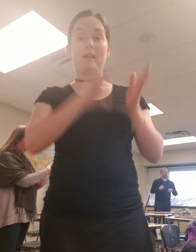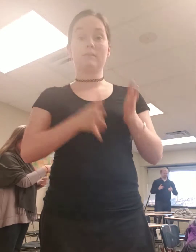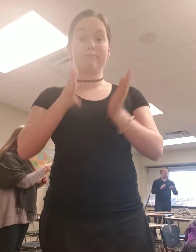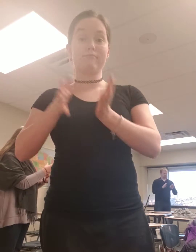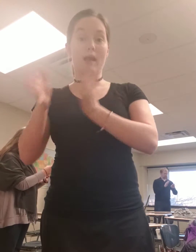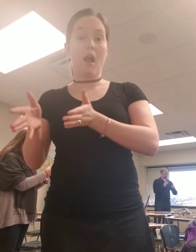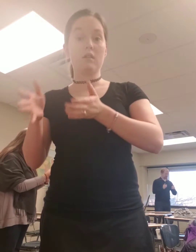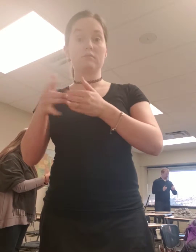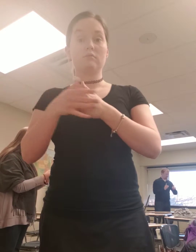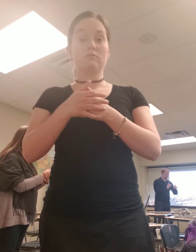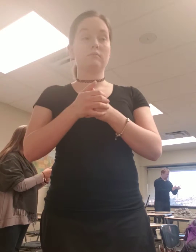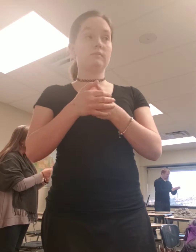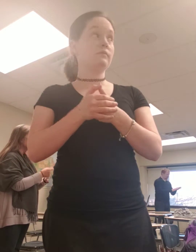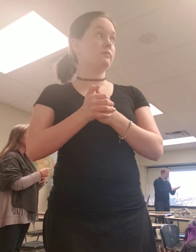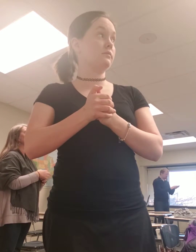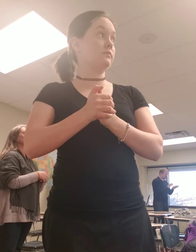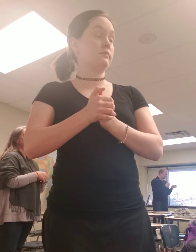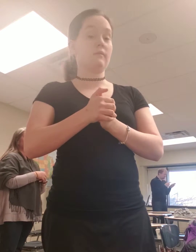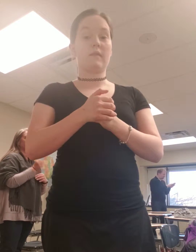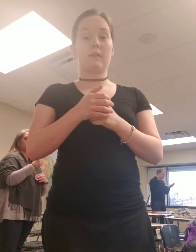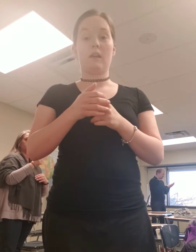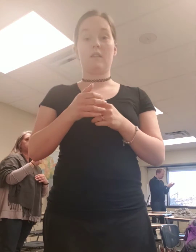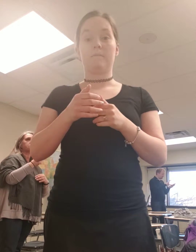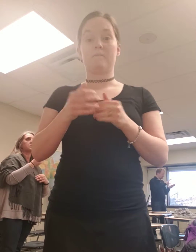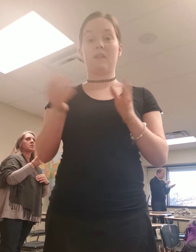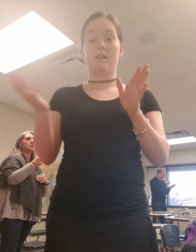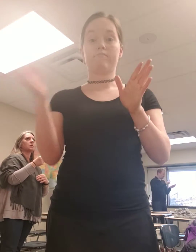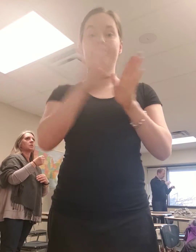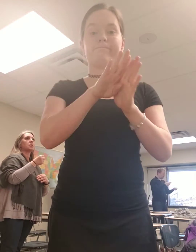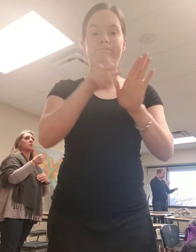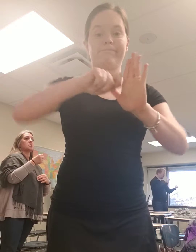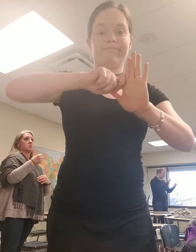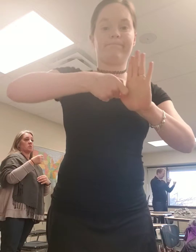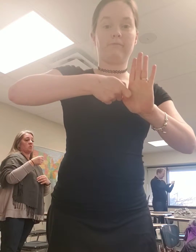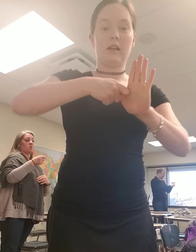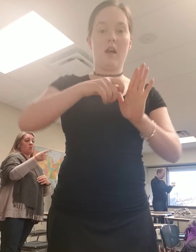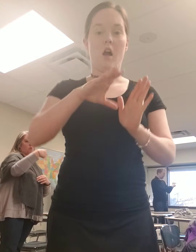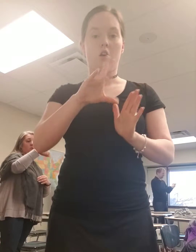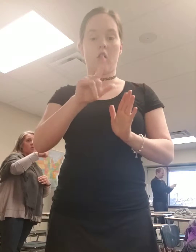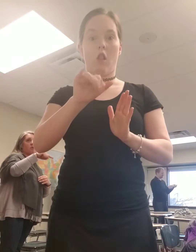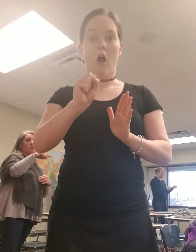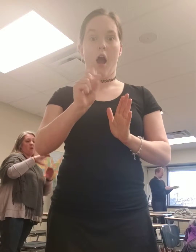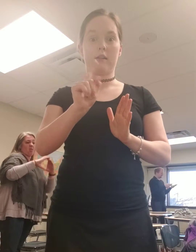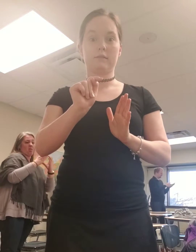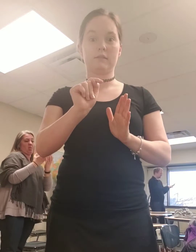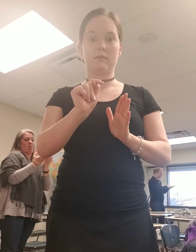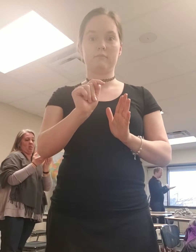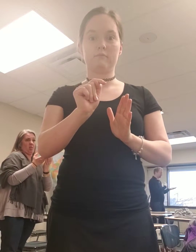out, and she didn't get to see the sun. She did not get to see the sun. Why would her classmates lock her in the closet?